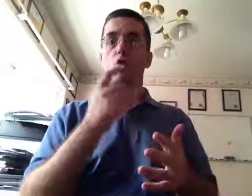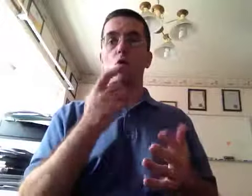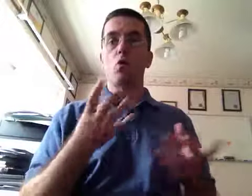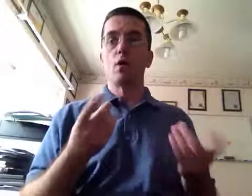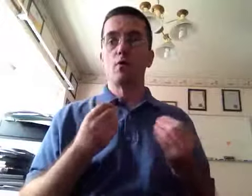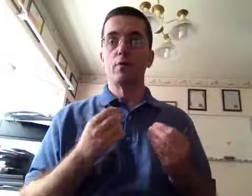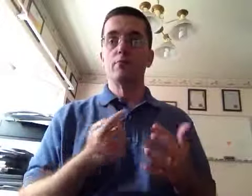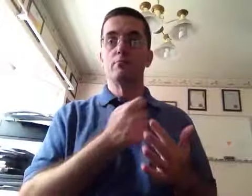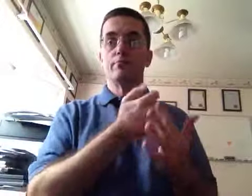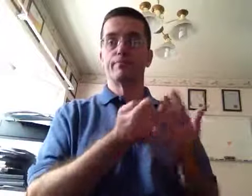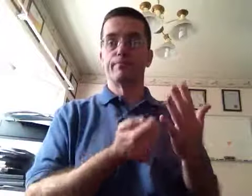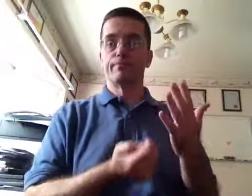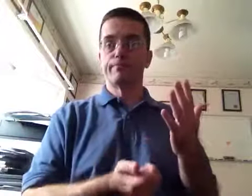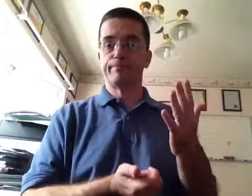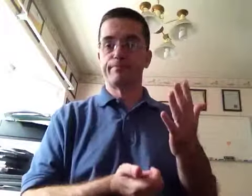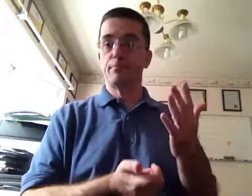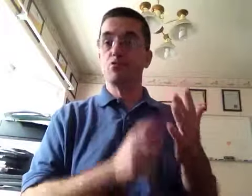just can't get to everybody.